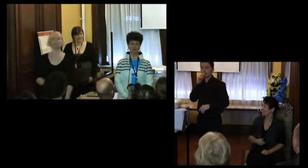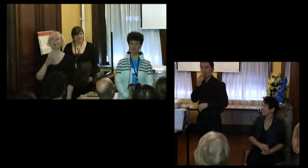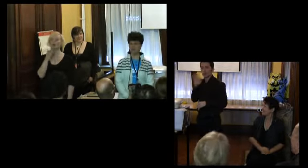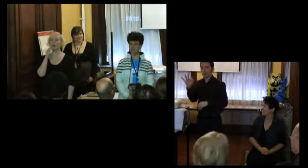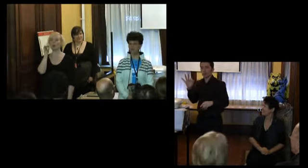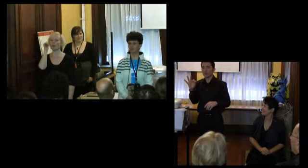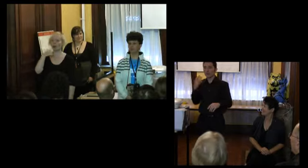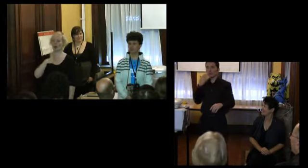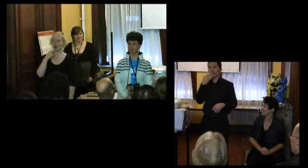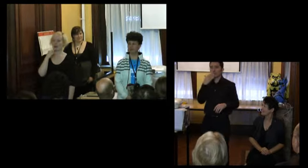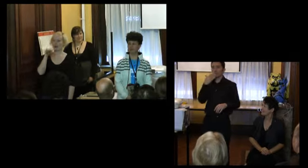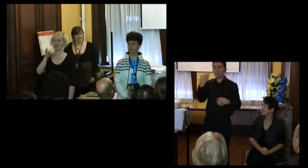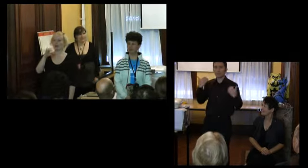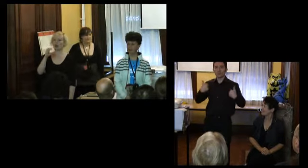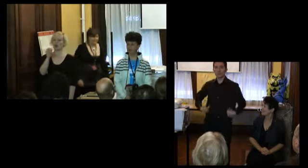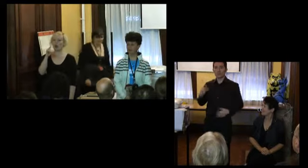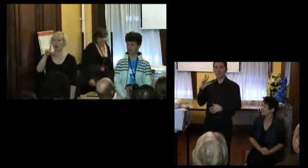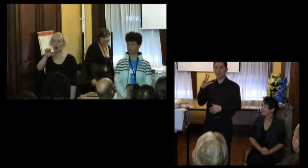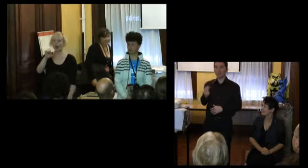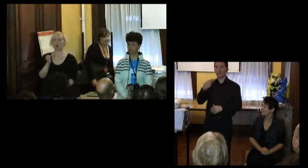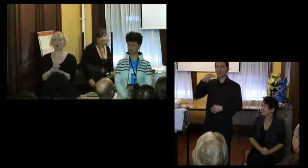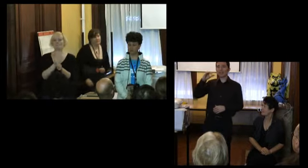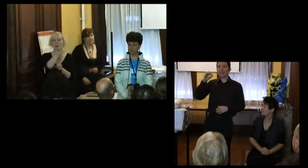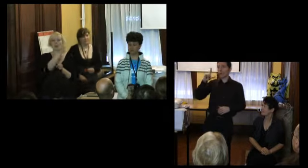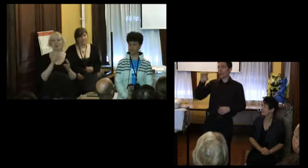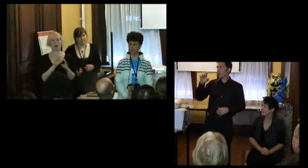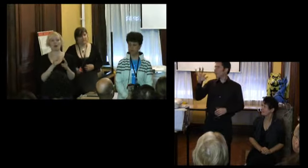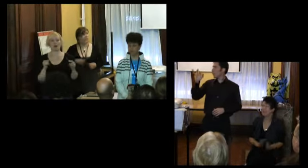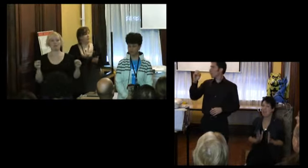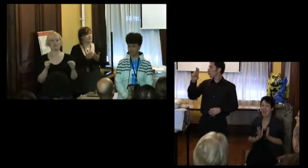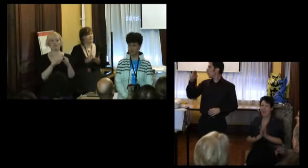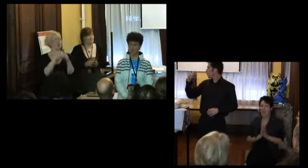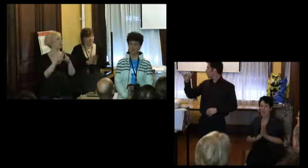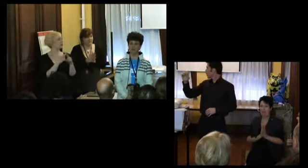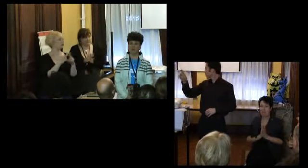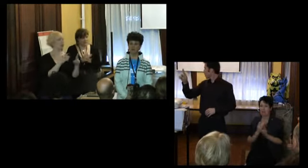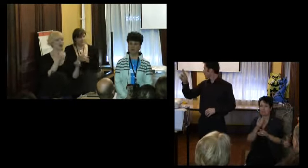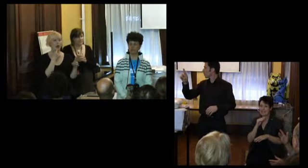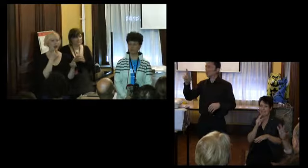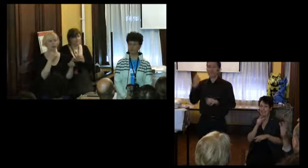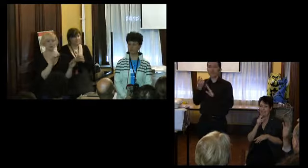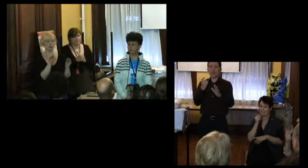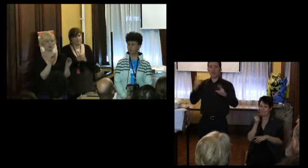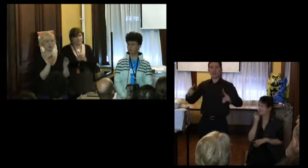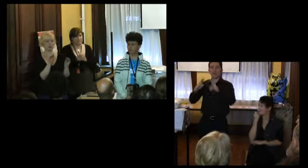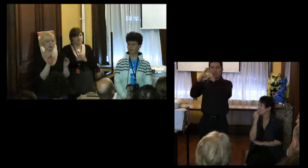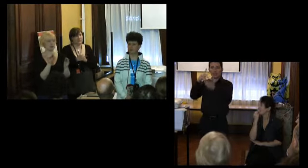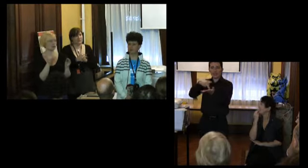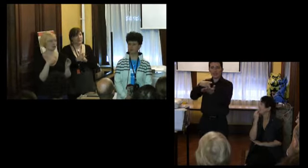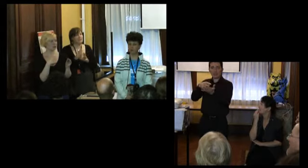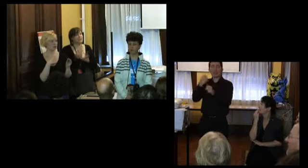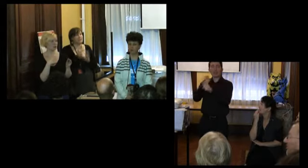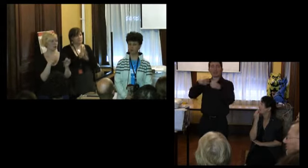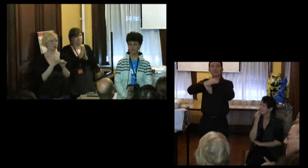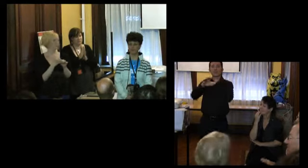Je suis Nicole Fournier, je viens de Paris, dont je travaille au Centre Pompidou. Je gère une équipe de 5